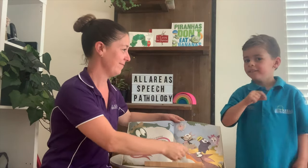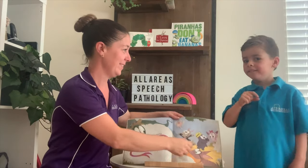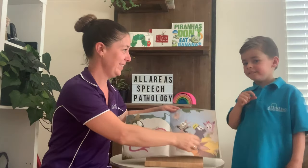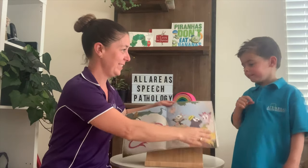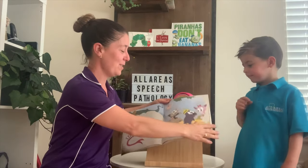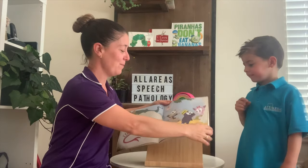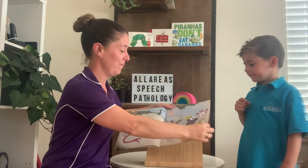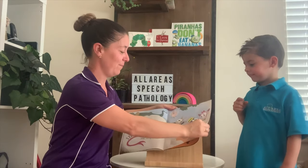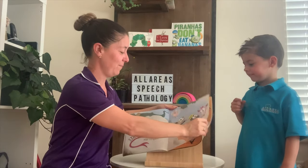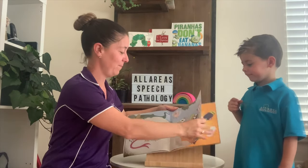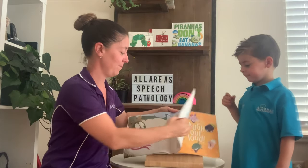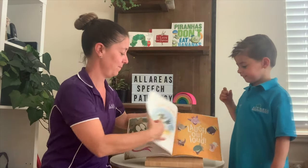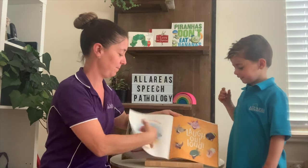Good job.